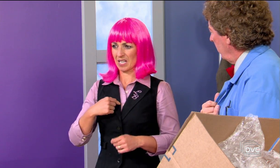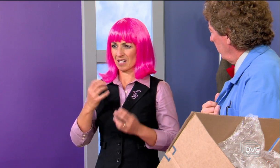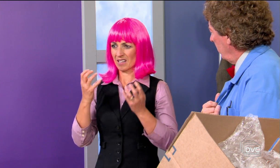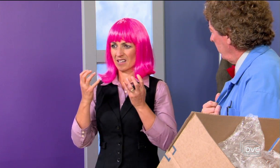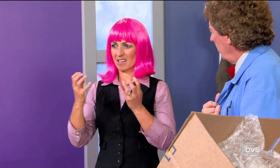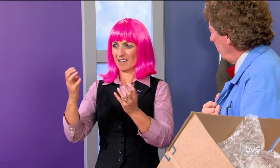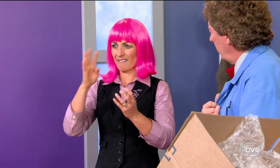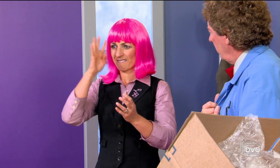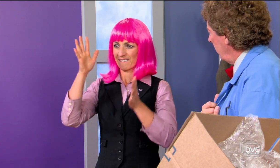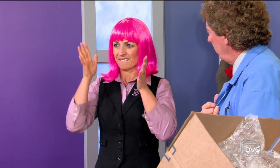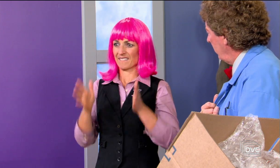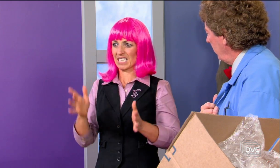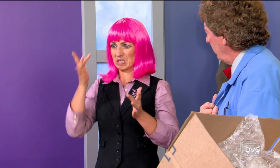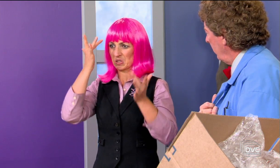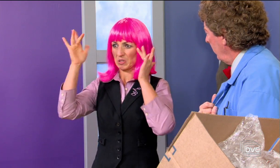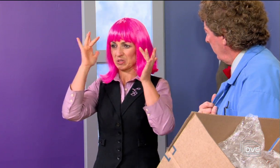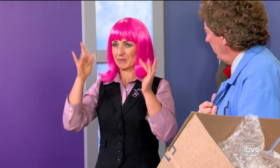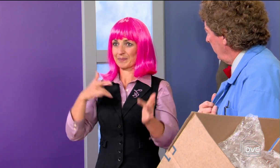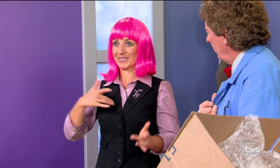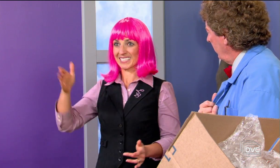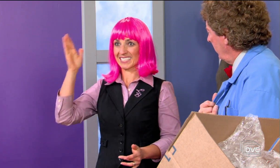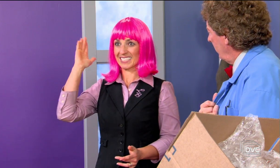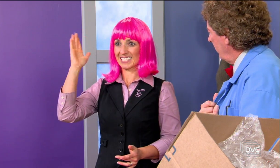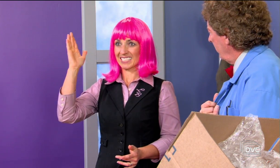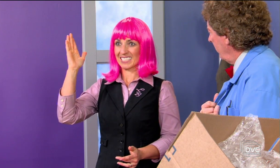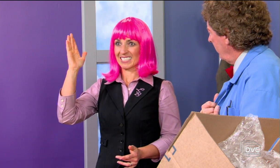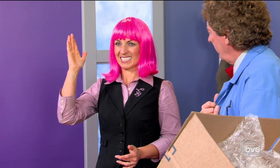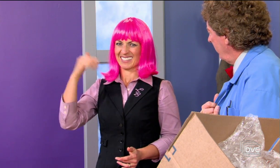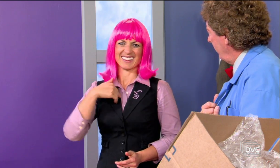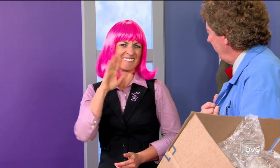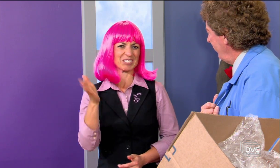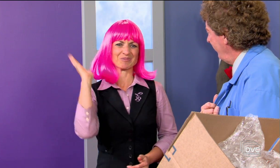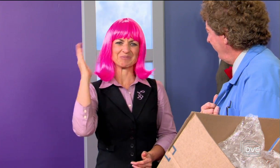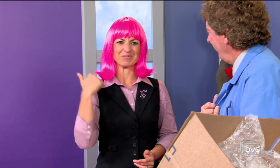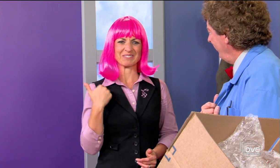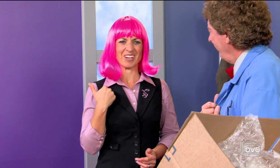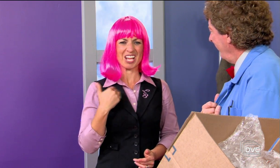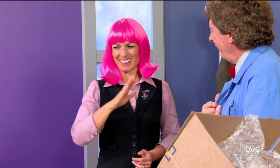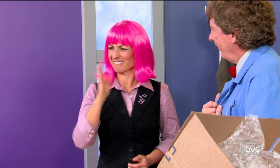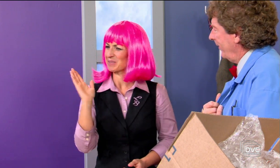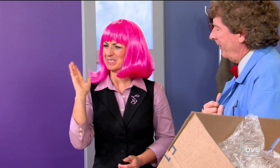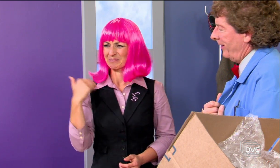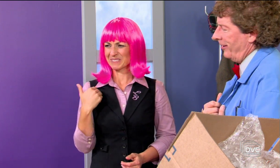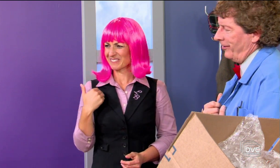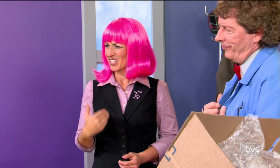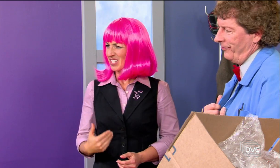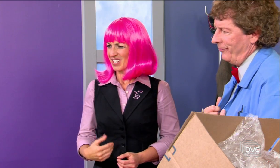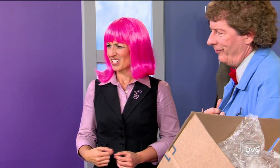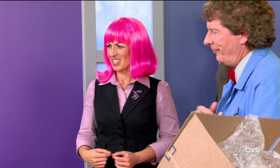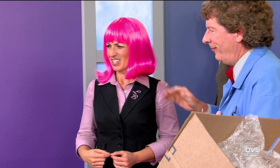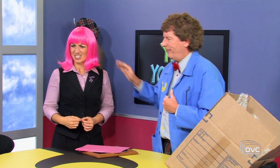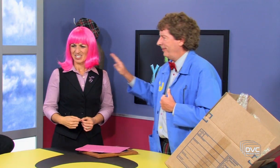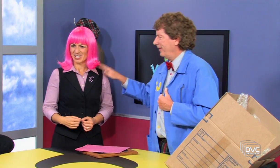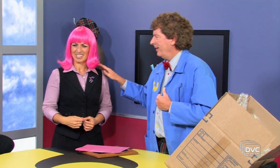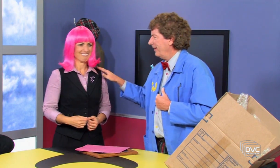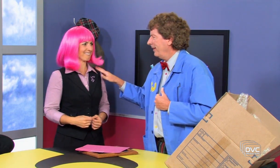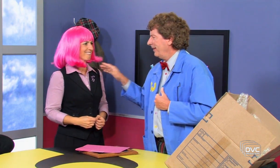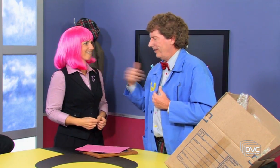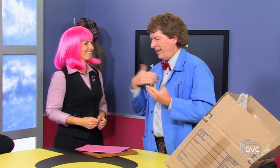Me? Speak in front of a large crowd of brilliant inventors? I've never presented before. I've never presented